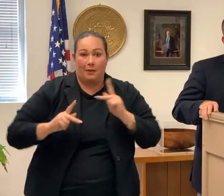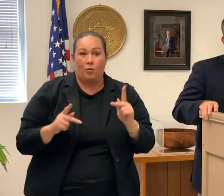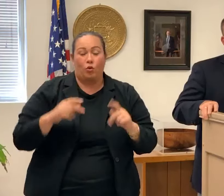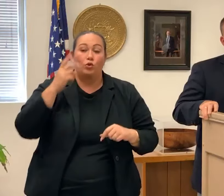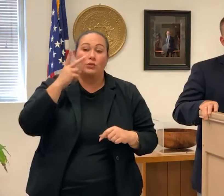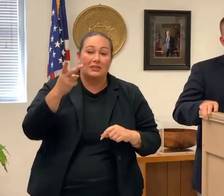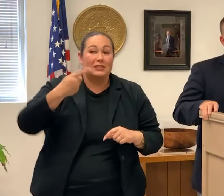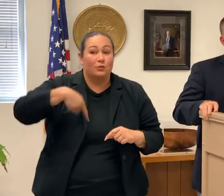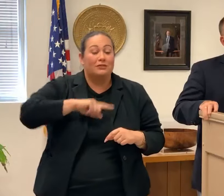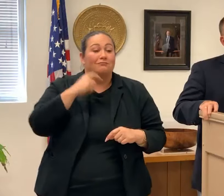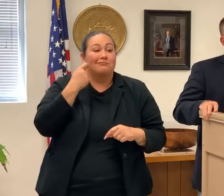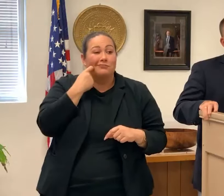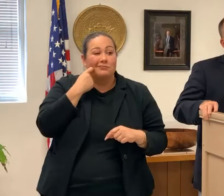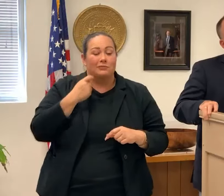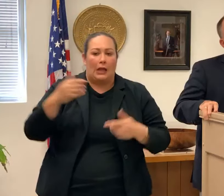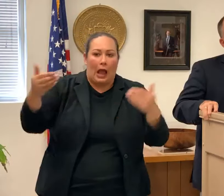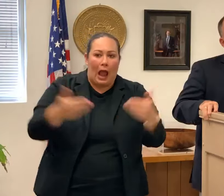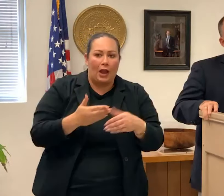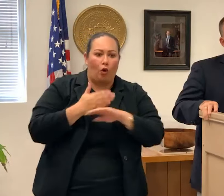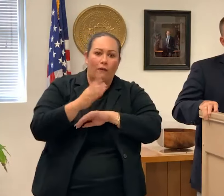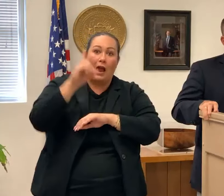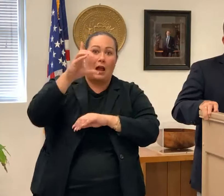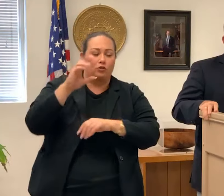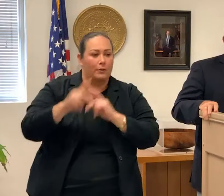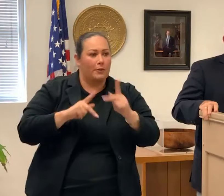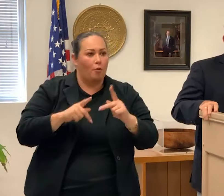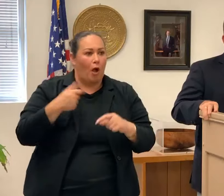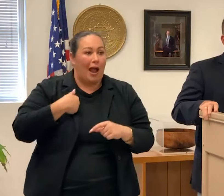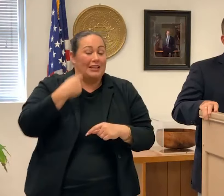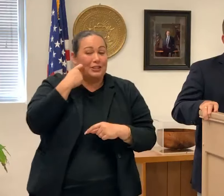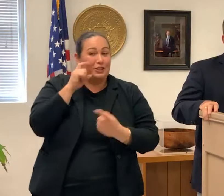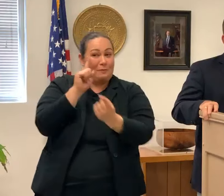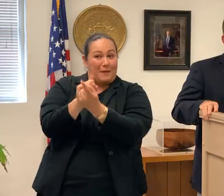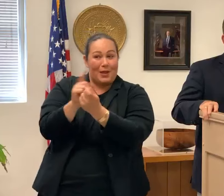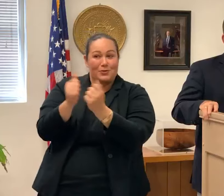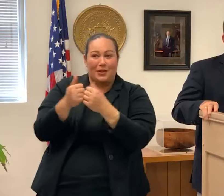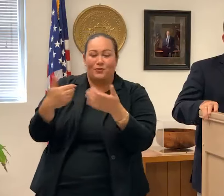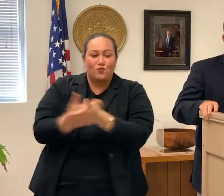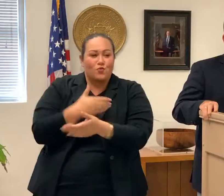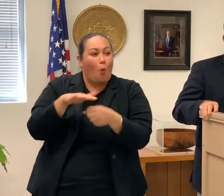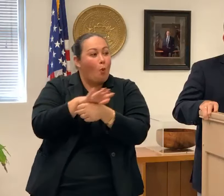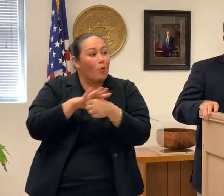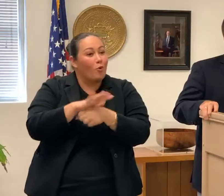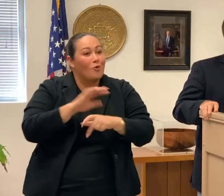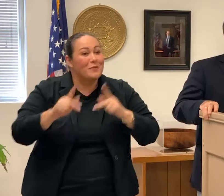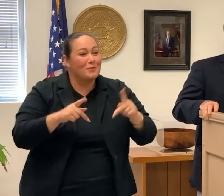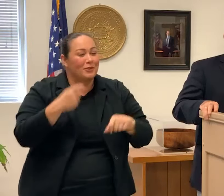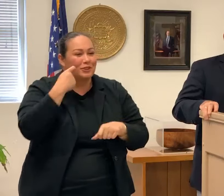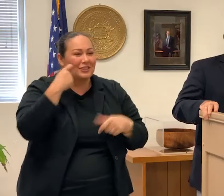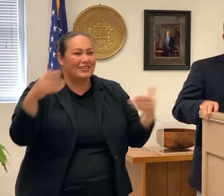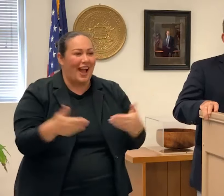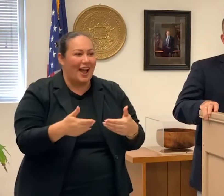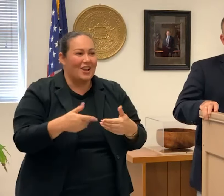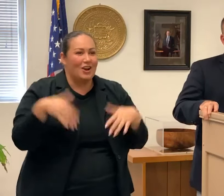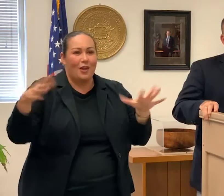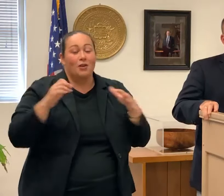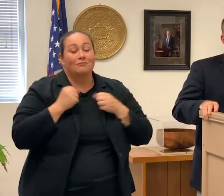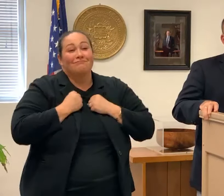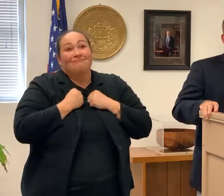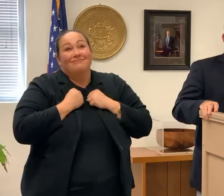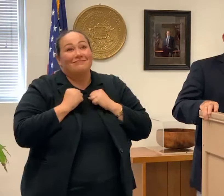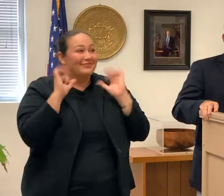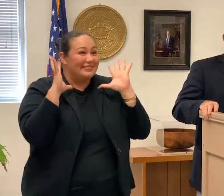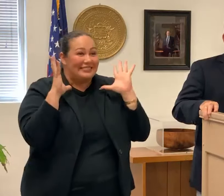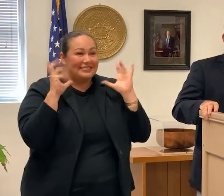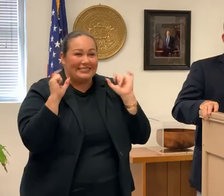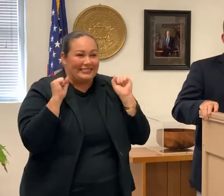hired over 100 people, and I met with the new local people that just got hired by the Red Cross. They were over the moon